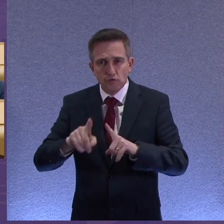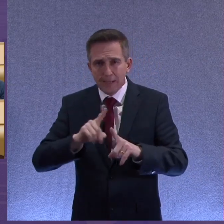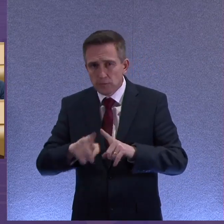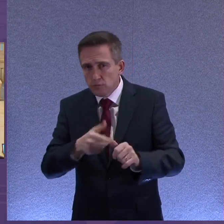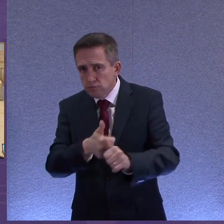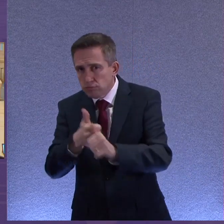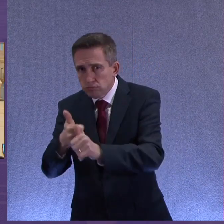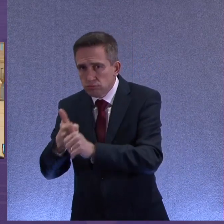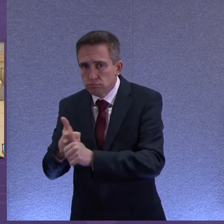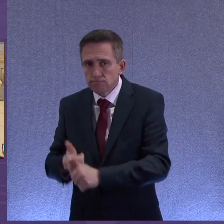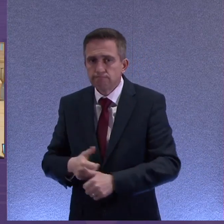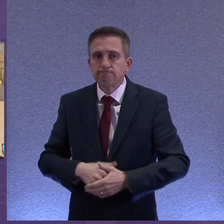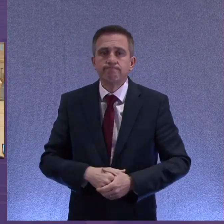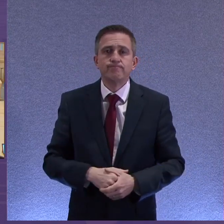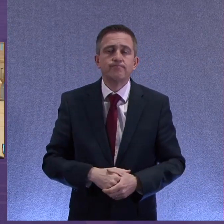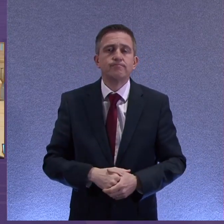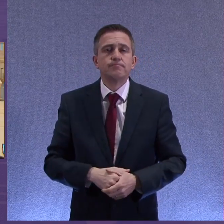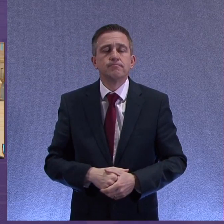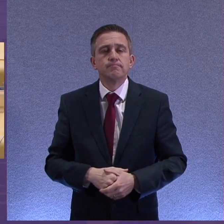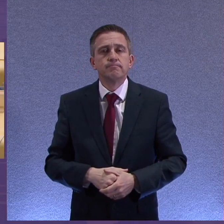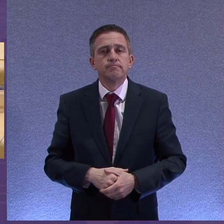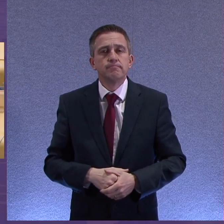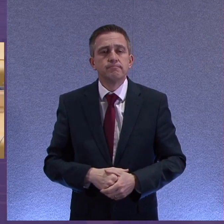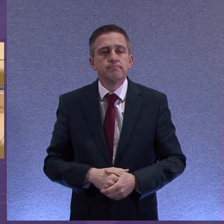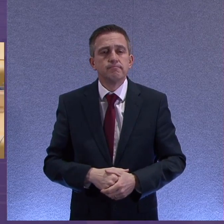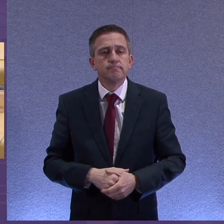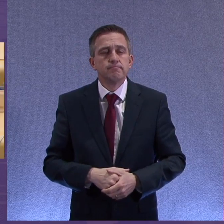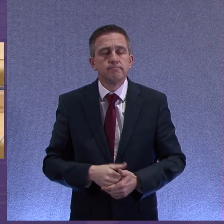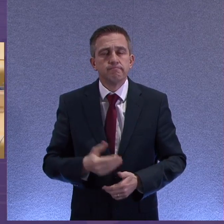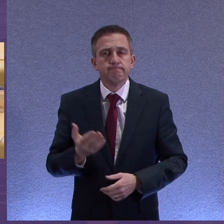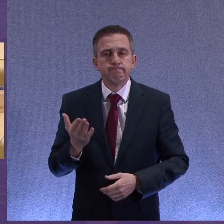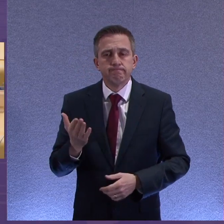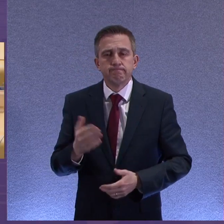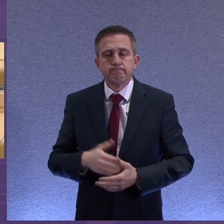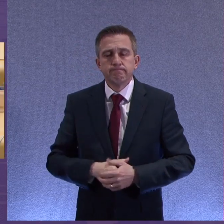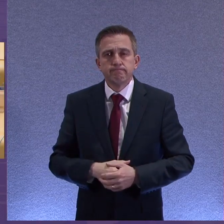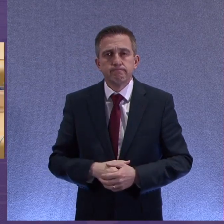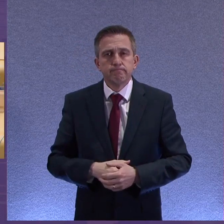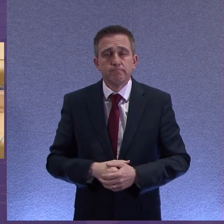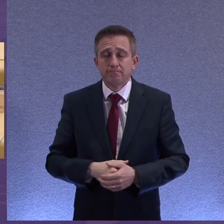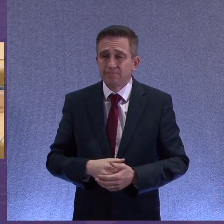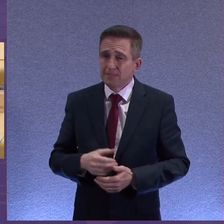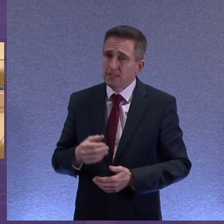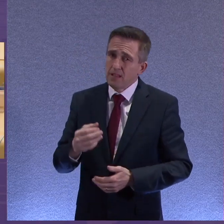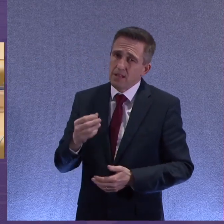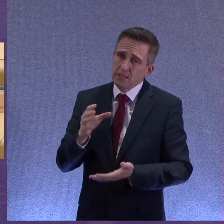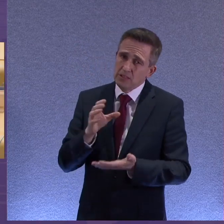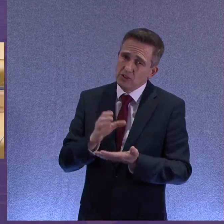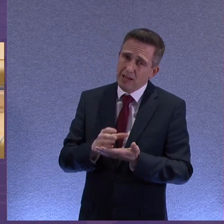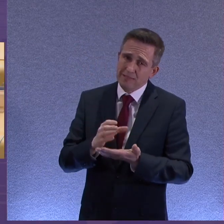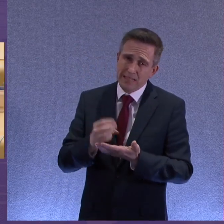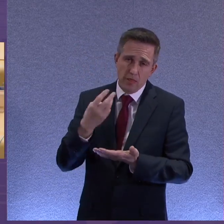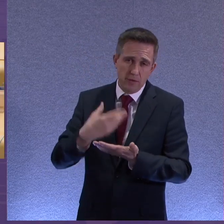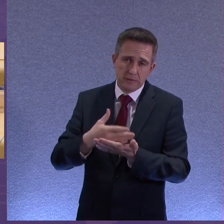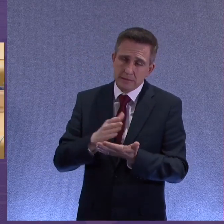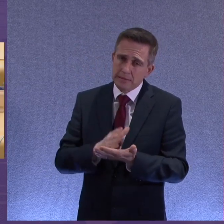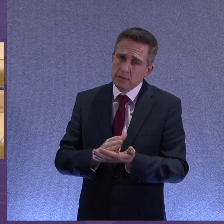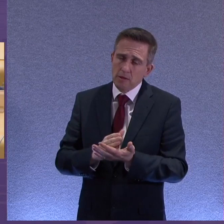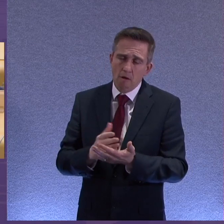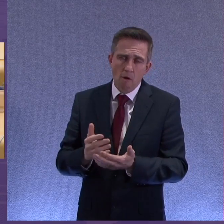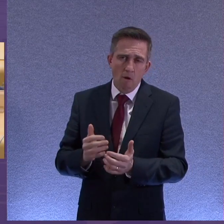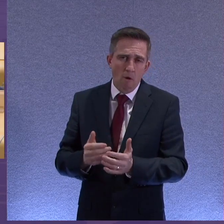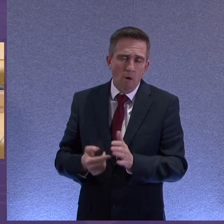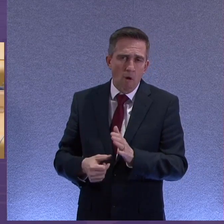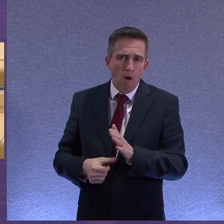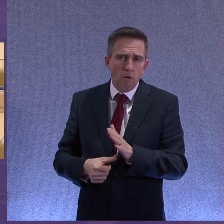time? Aileen Campbell. The third sector, who are absolutely fundamental and crucial to the response the country has